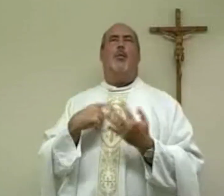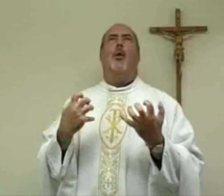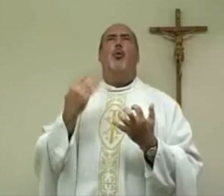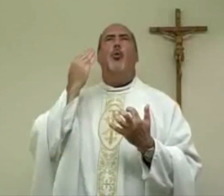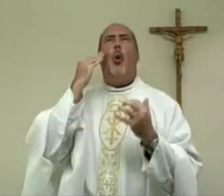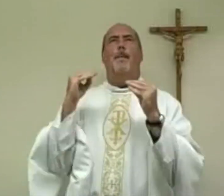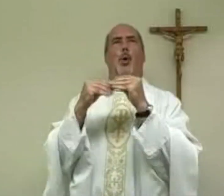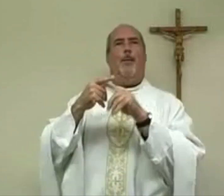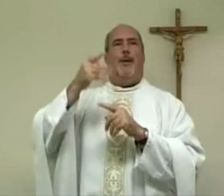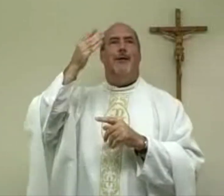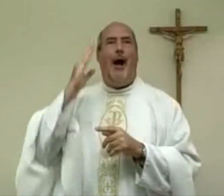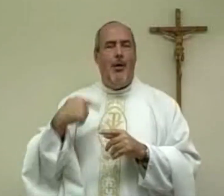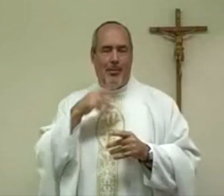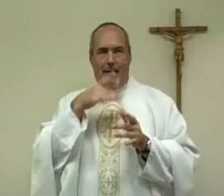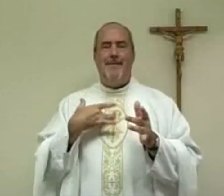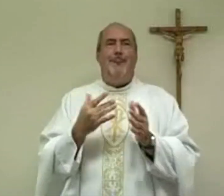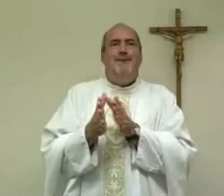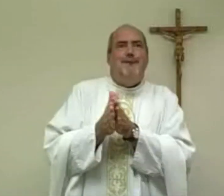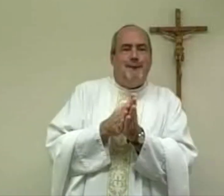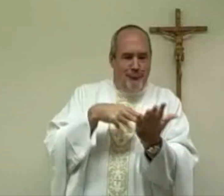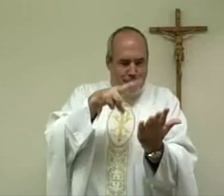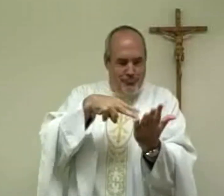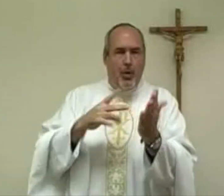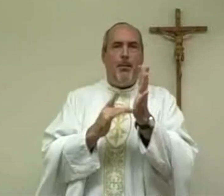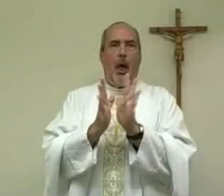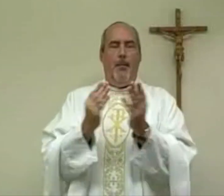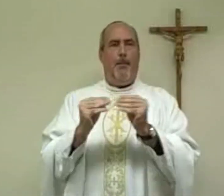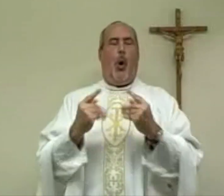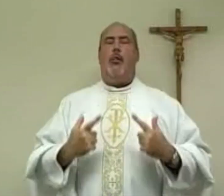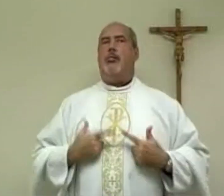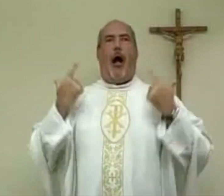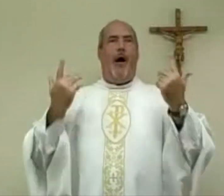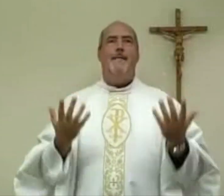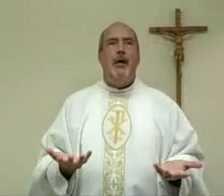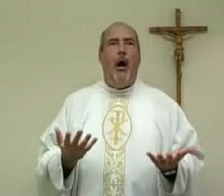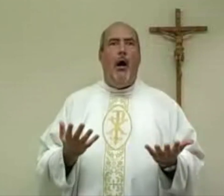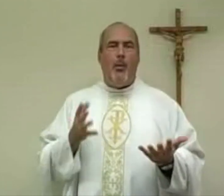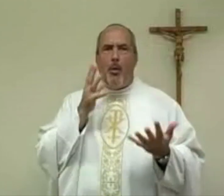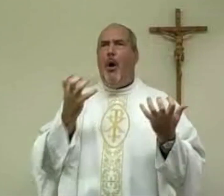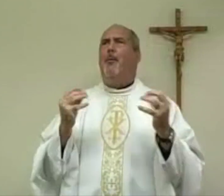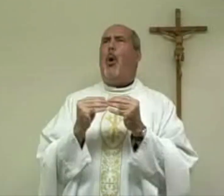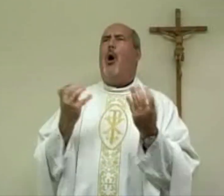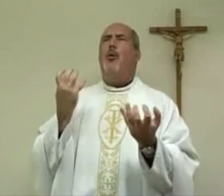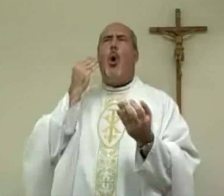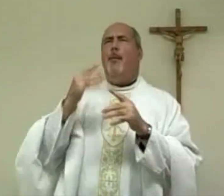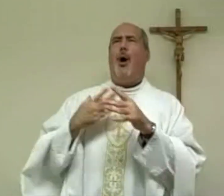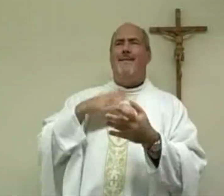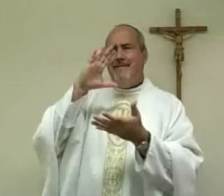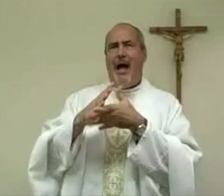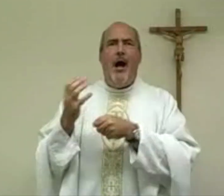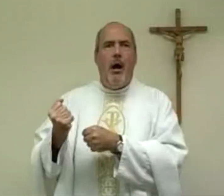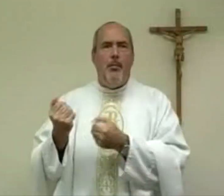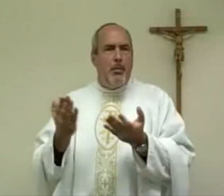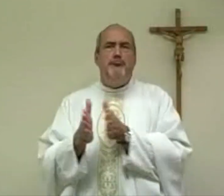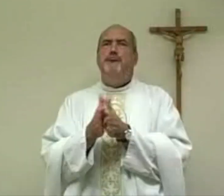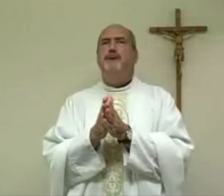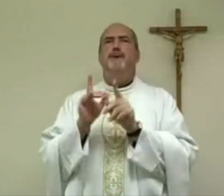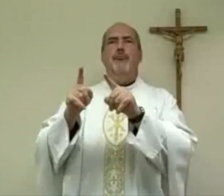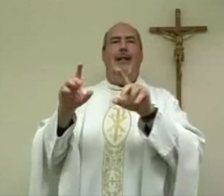meeting Jesus and God, and asking Him to help us learn more about Him, reading the Bible more, and it'll come to life.